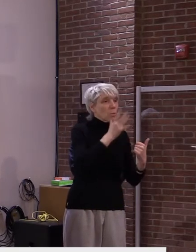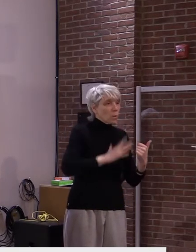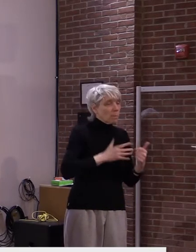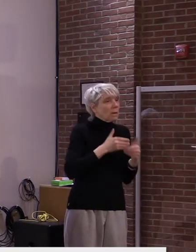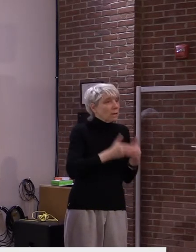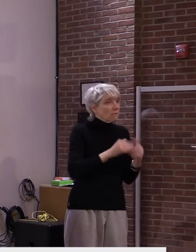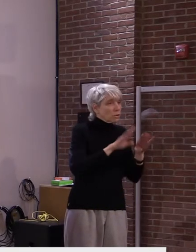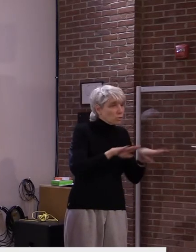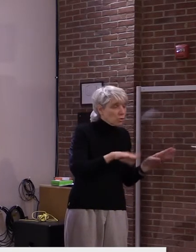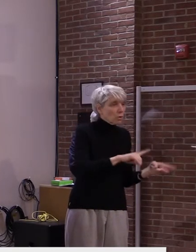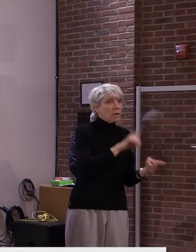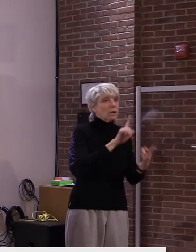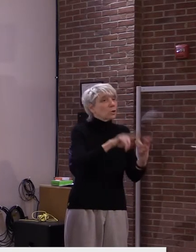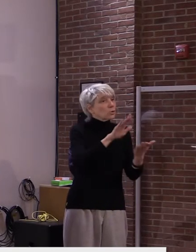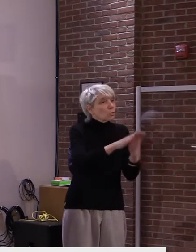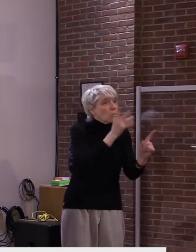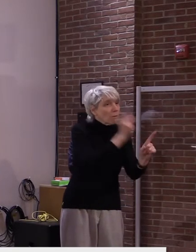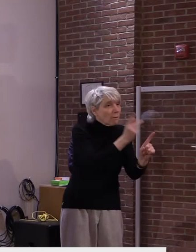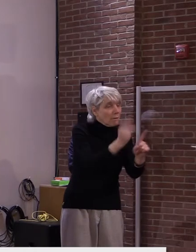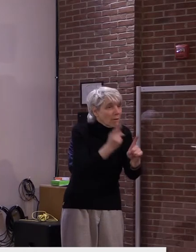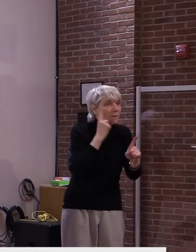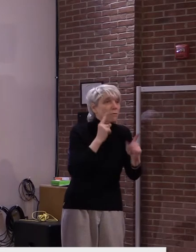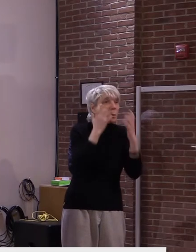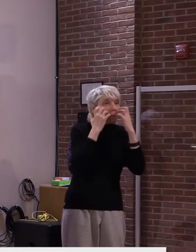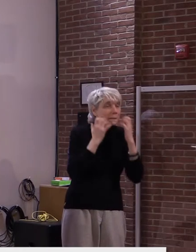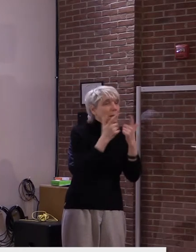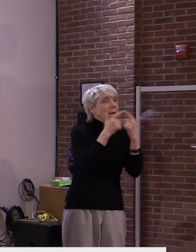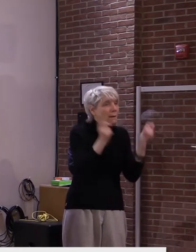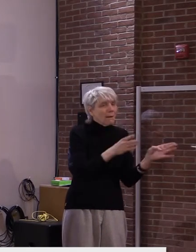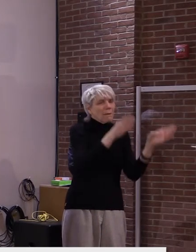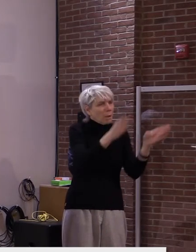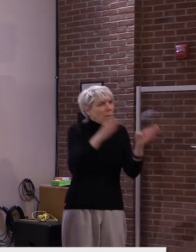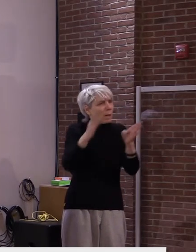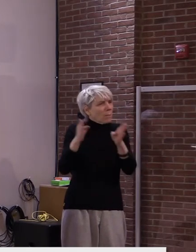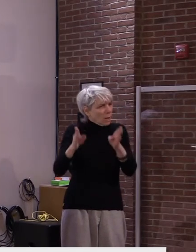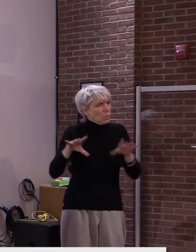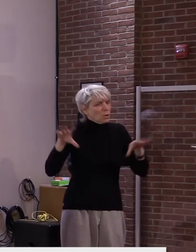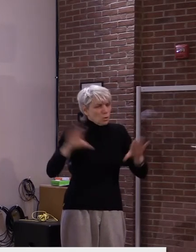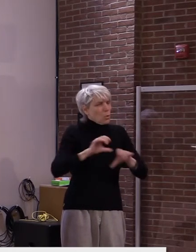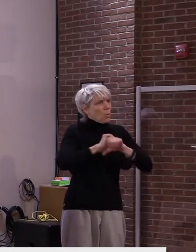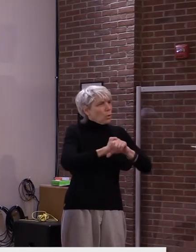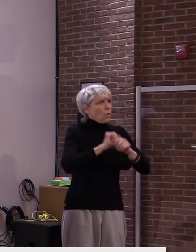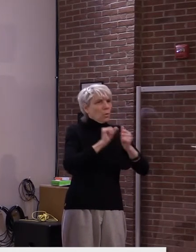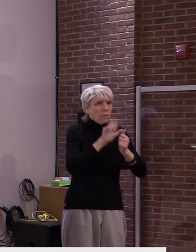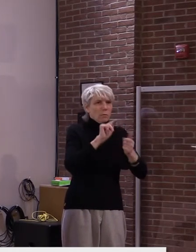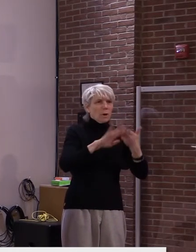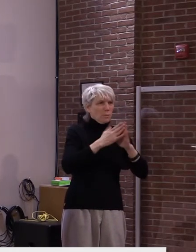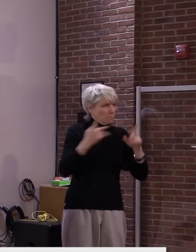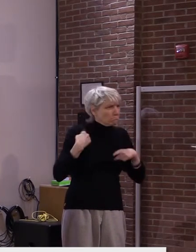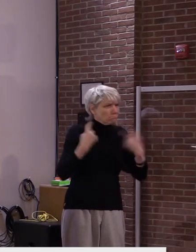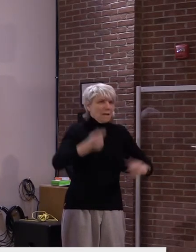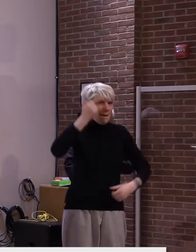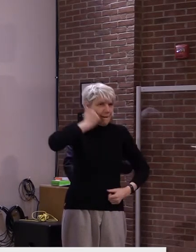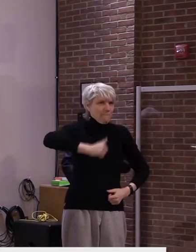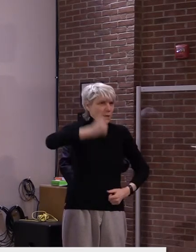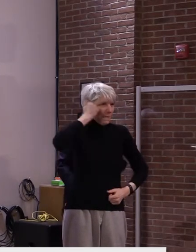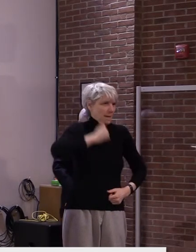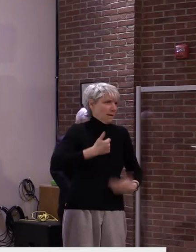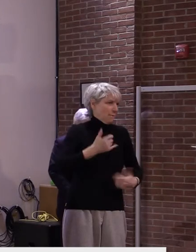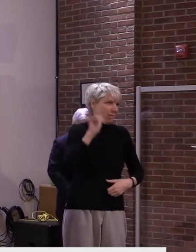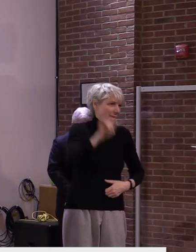or more, we connect with and serve Vermonters through these offices every day. When you think about this